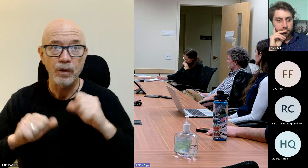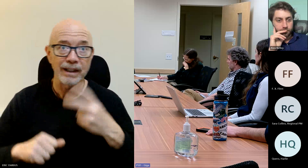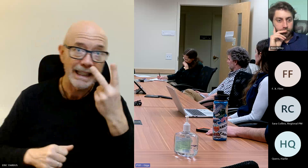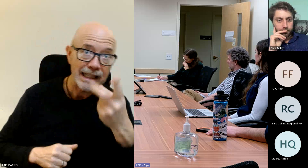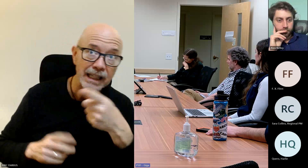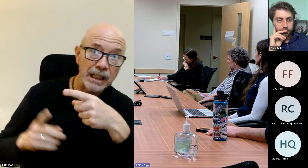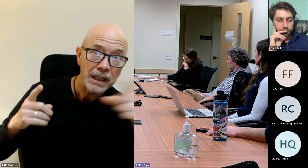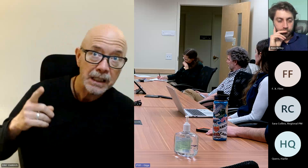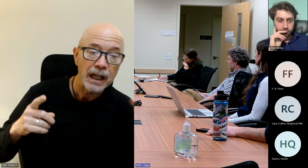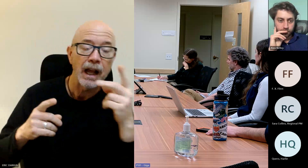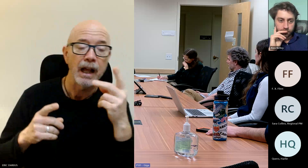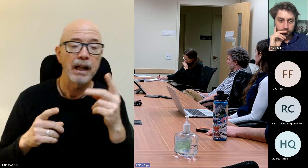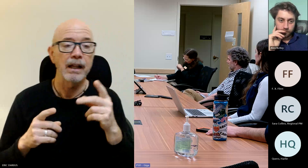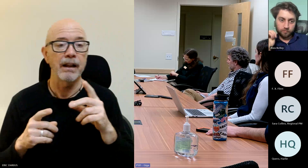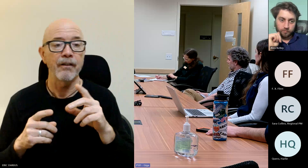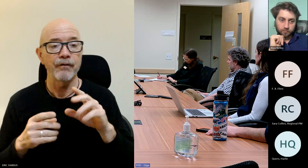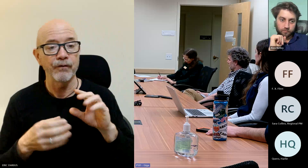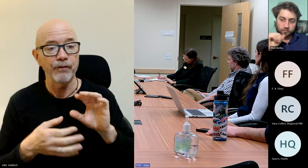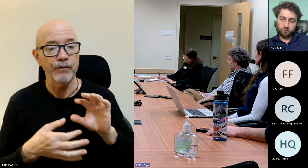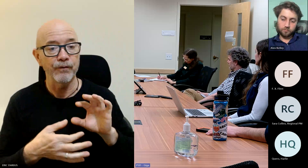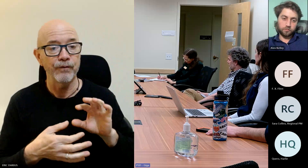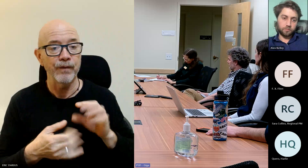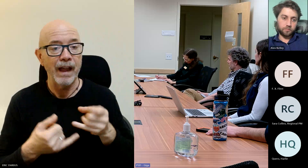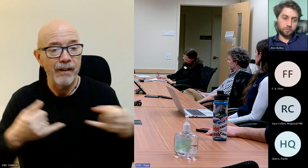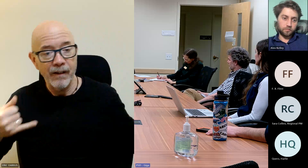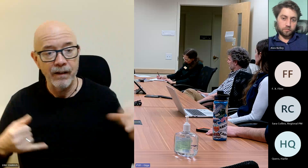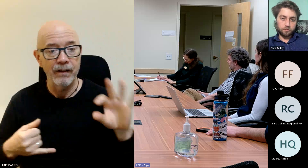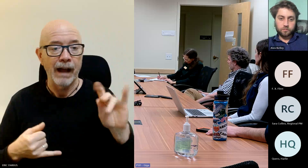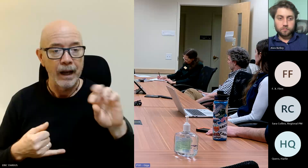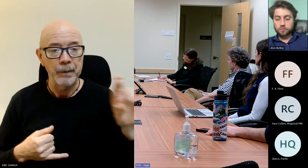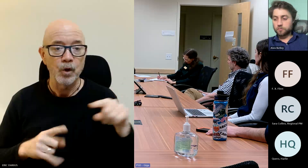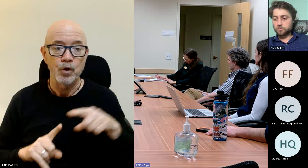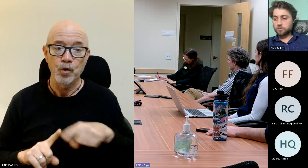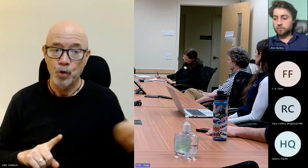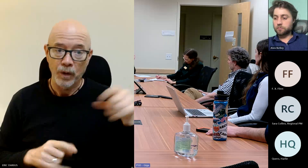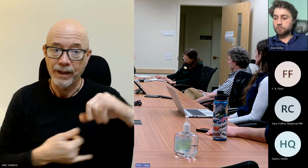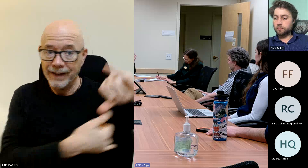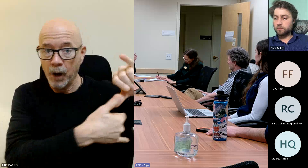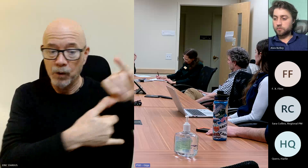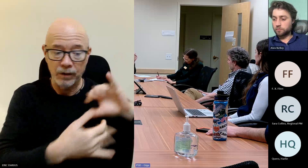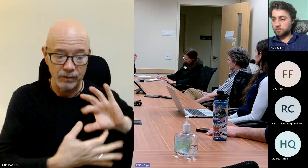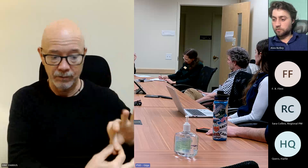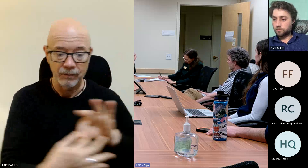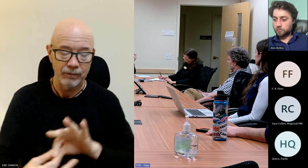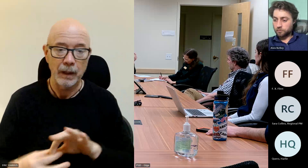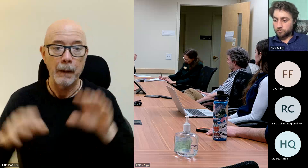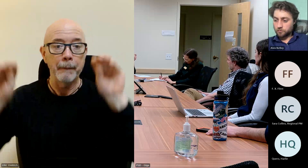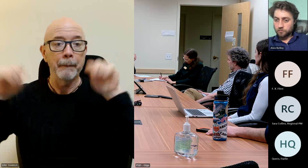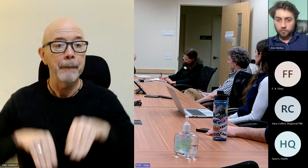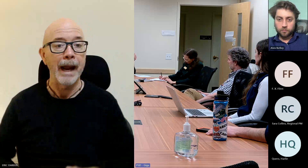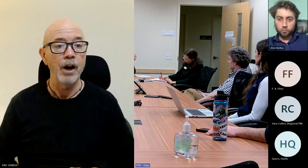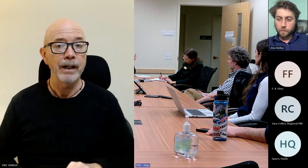It's fiber to those towers. I don't know whether it's buried or not, but presumably it is. If not, it should be.